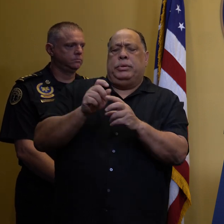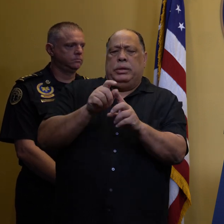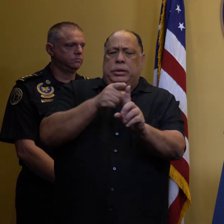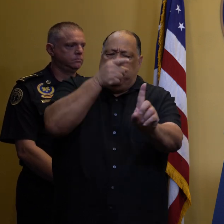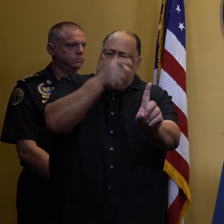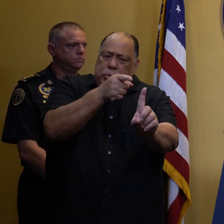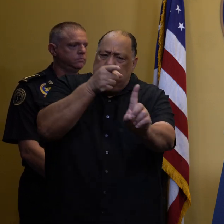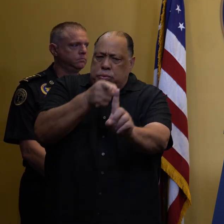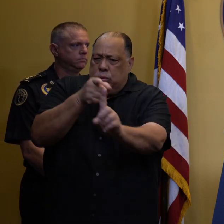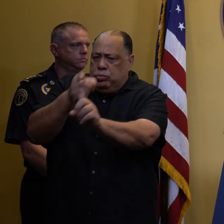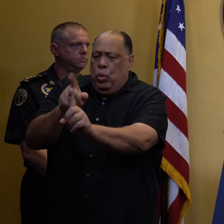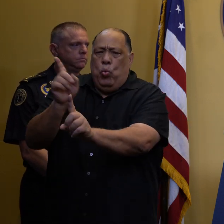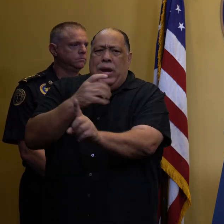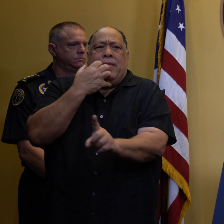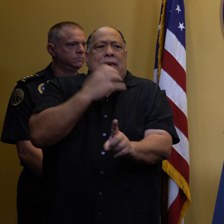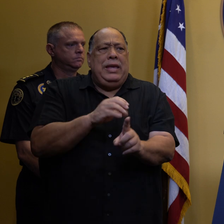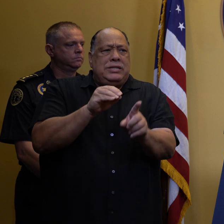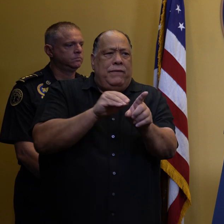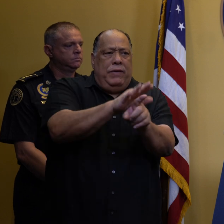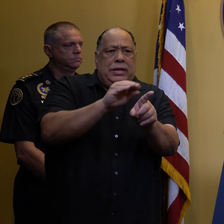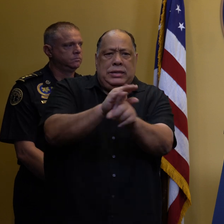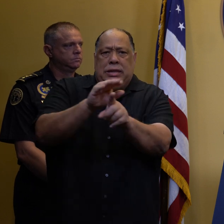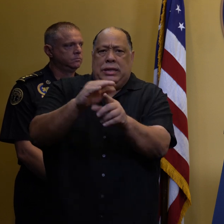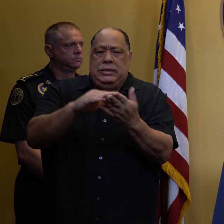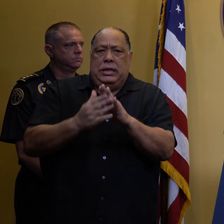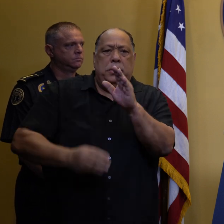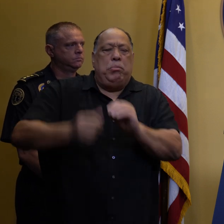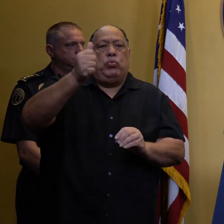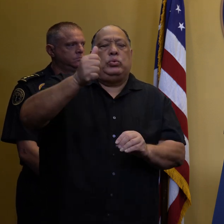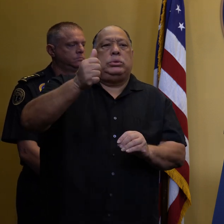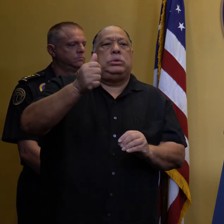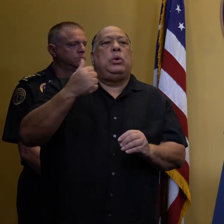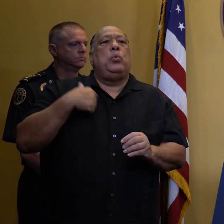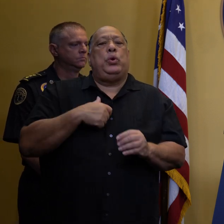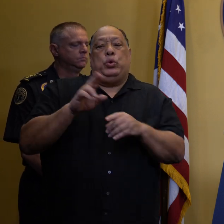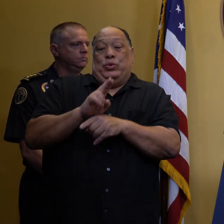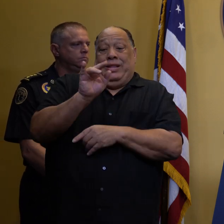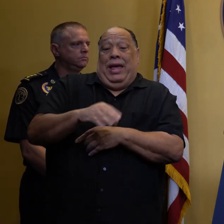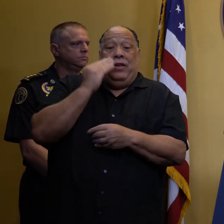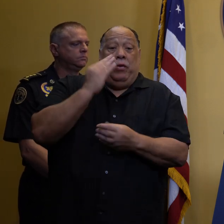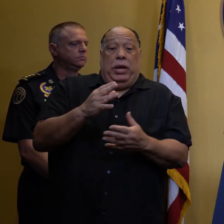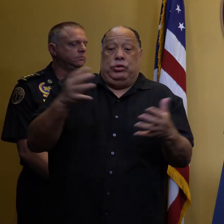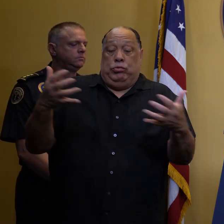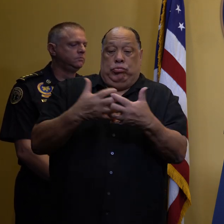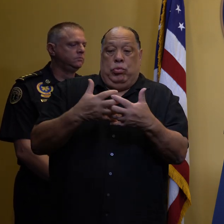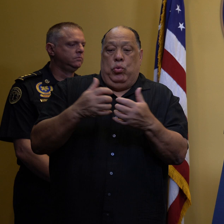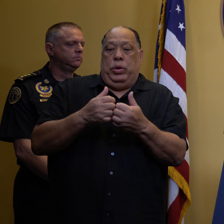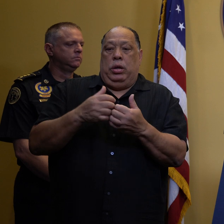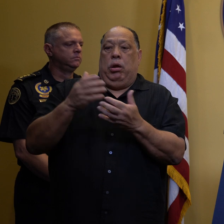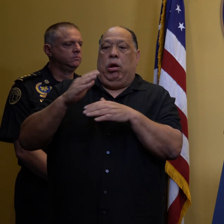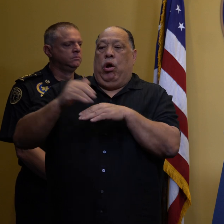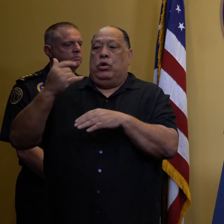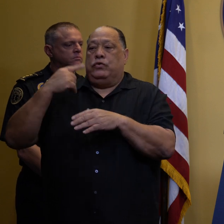pinpoint where the heat is affecting the city the most, and then we're dovetailing that information with what we get from calls for